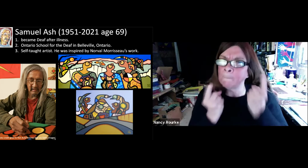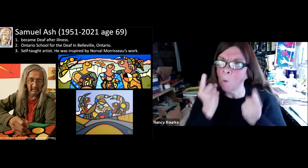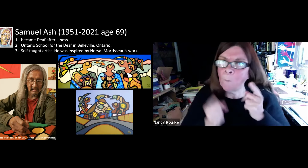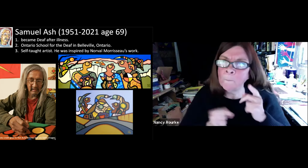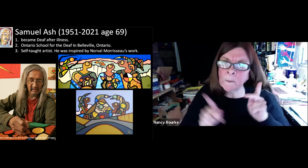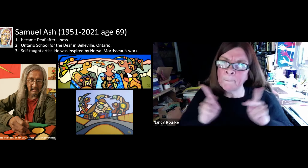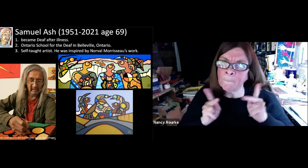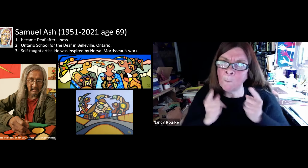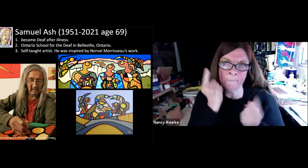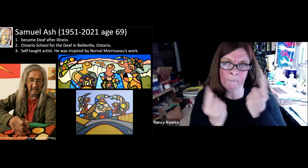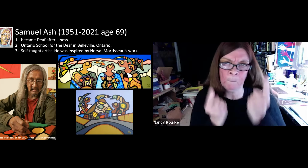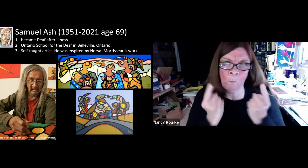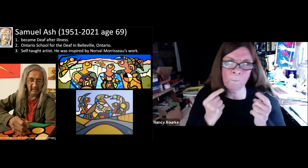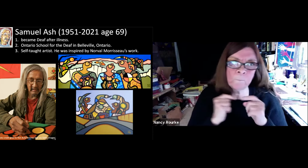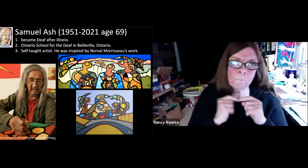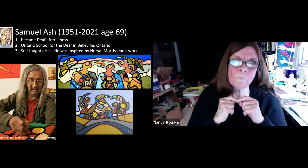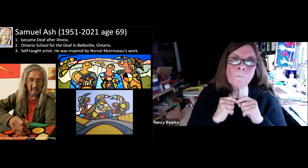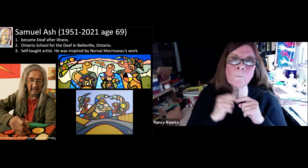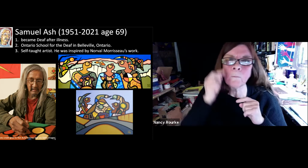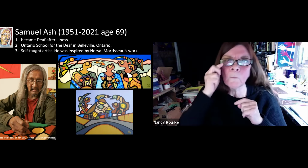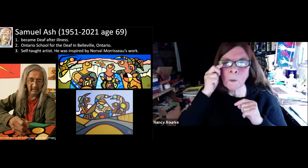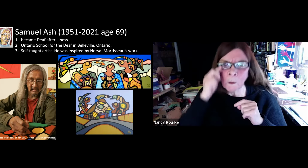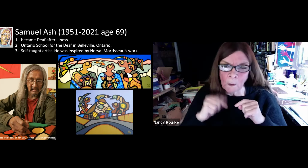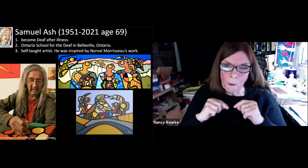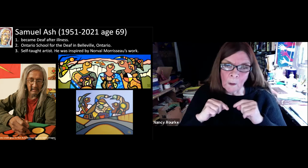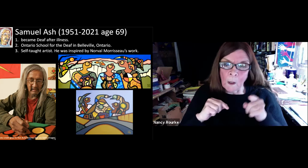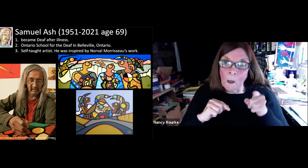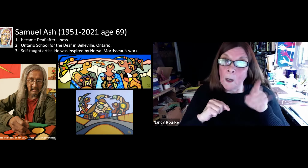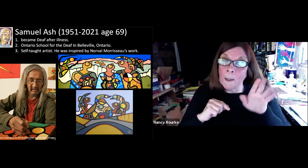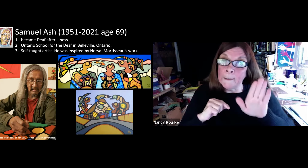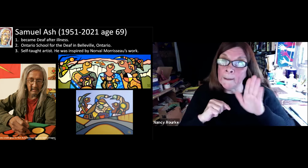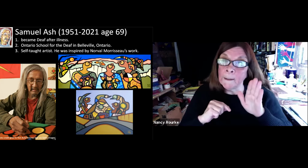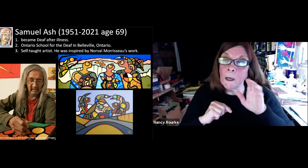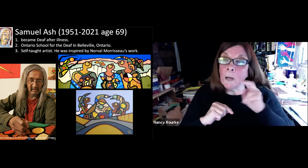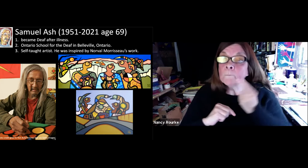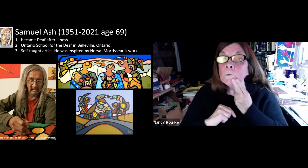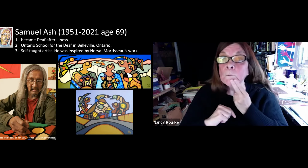Or beings. And people. Beings. And this is a sign for people.